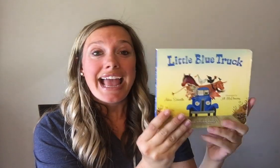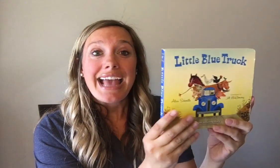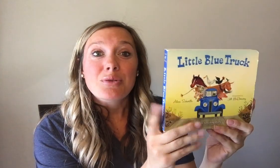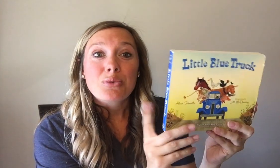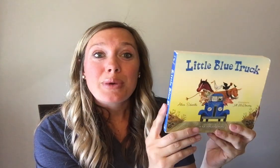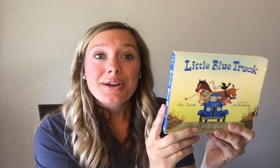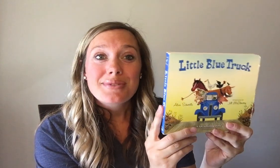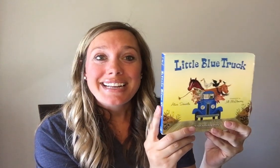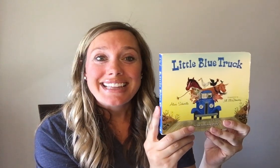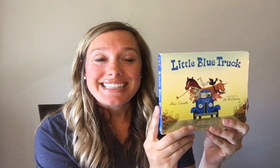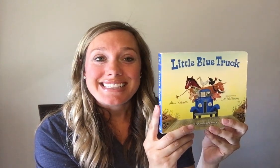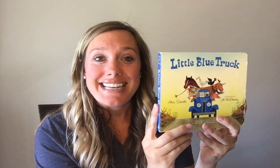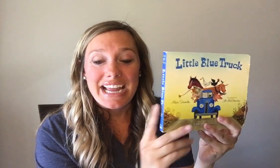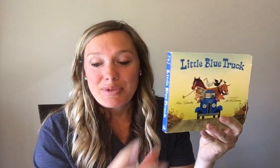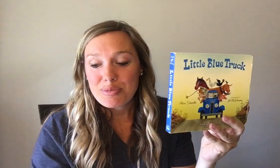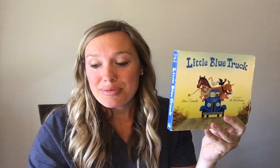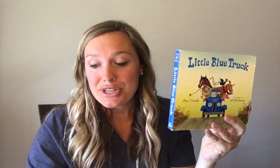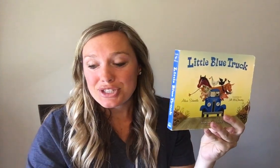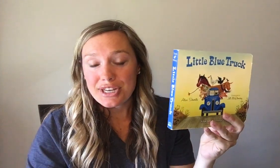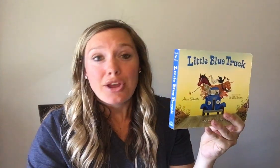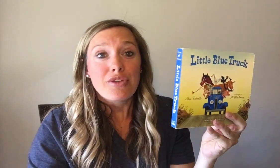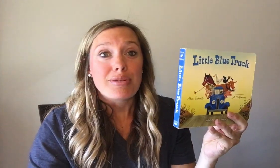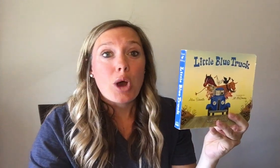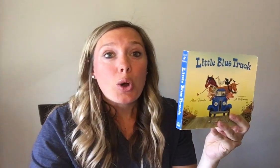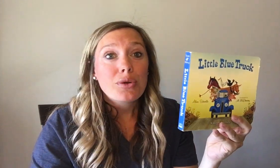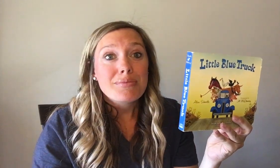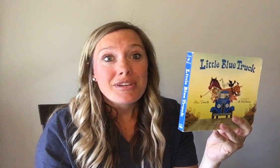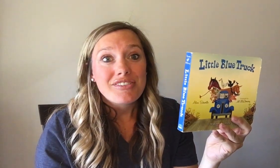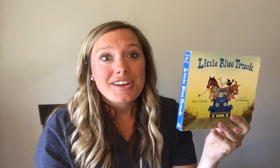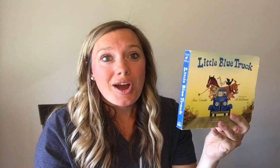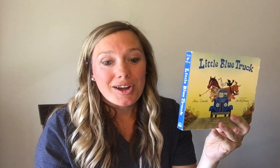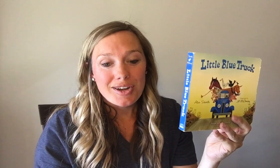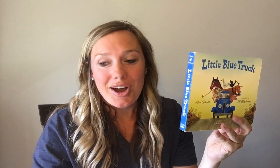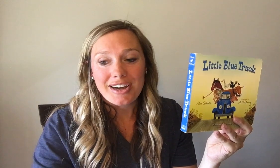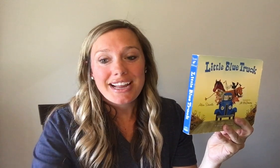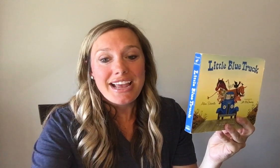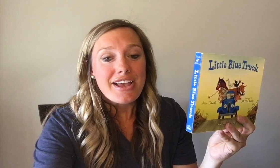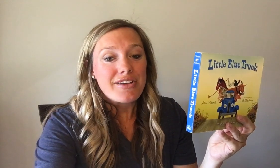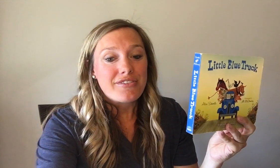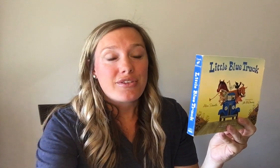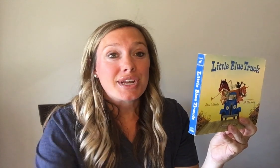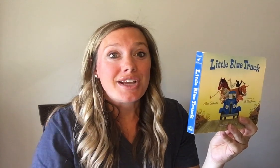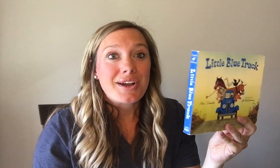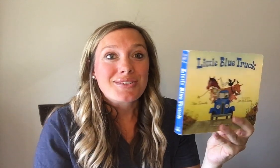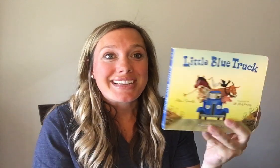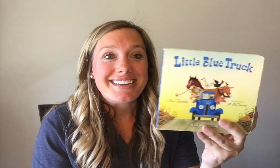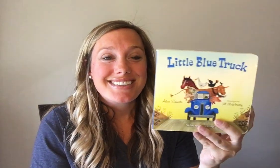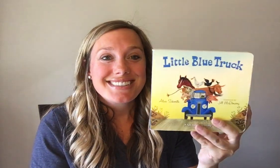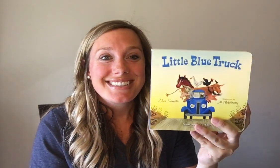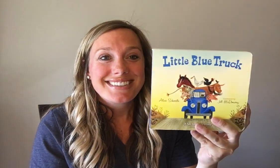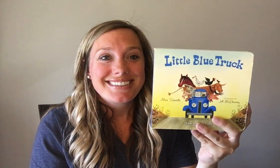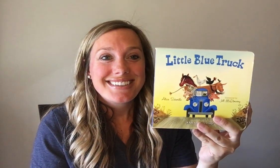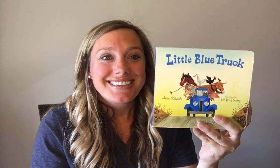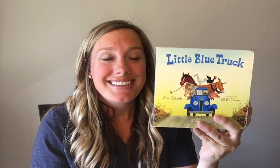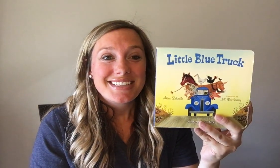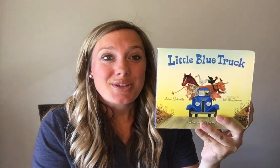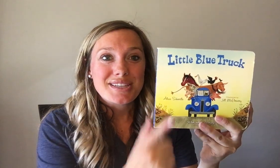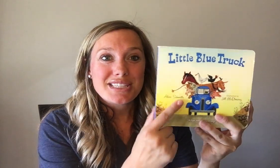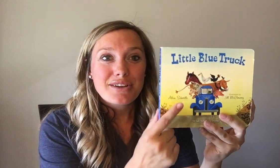and we're reading this today with permission from Houghton Mifflin Harcourt for young readers. So this is our